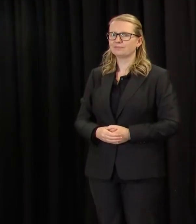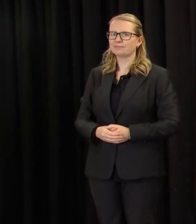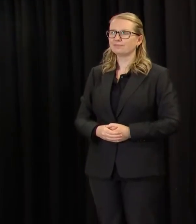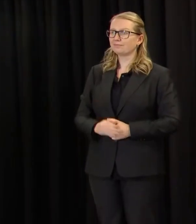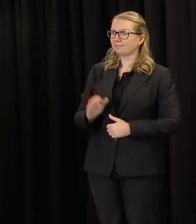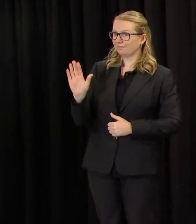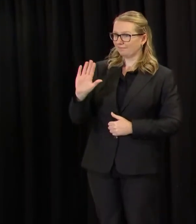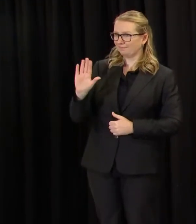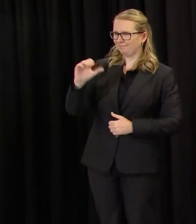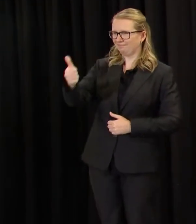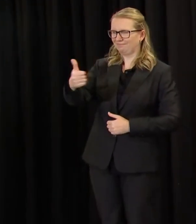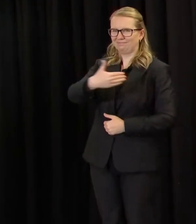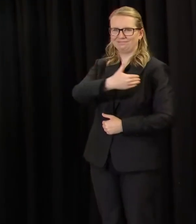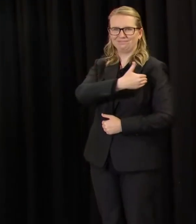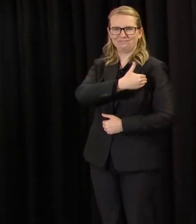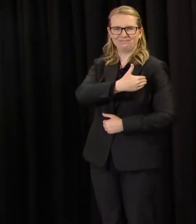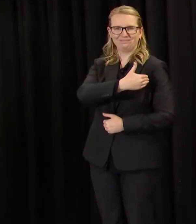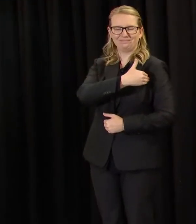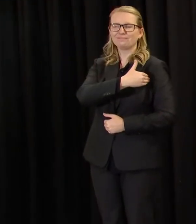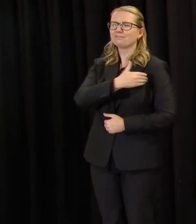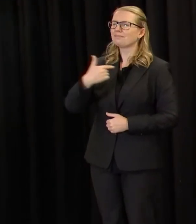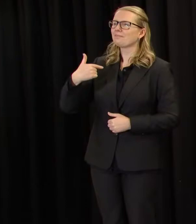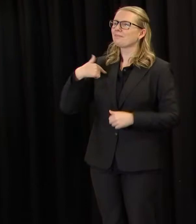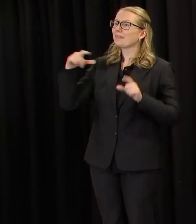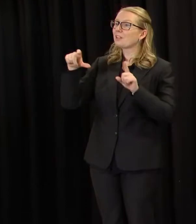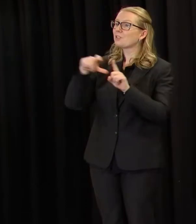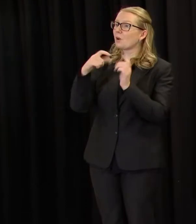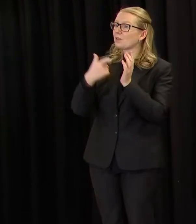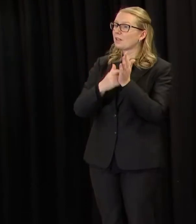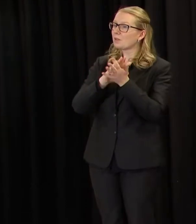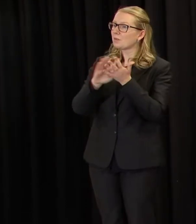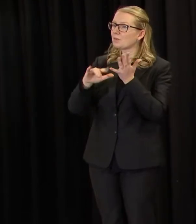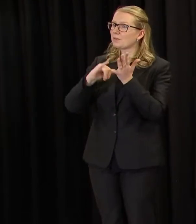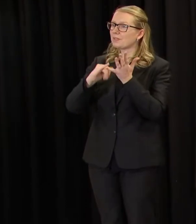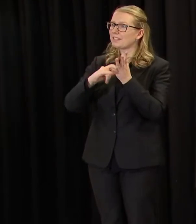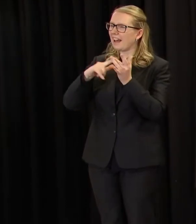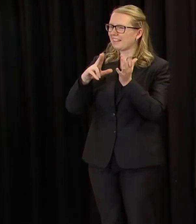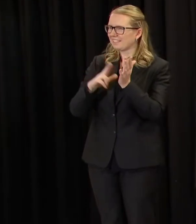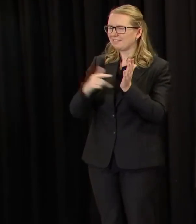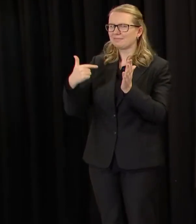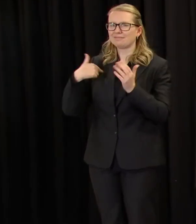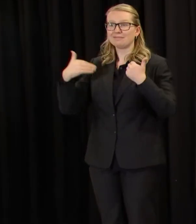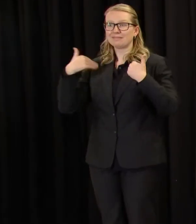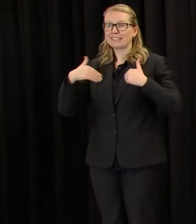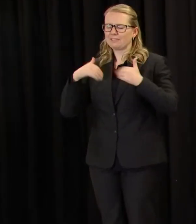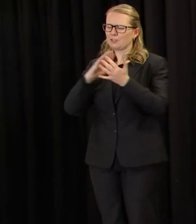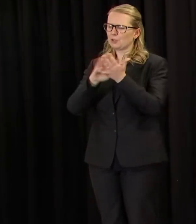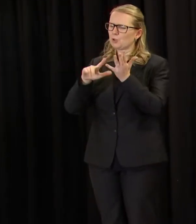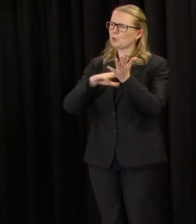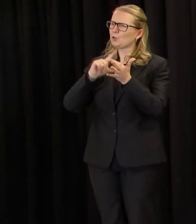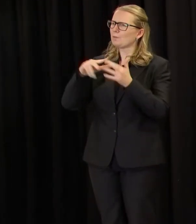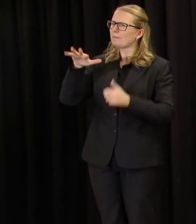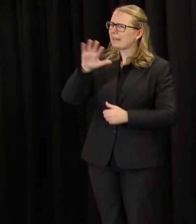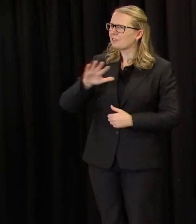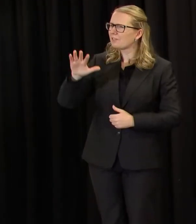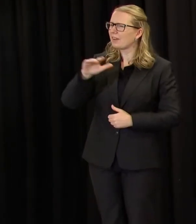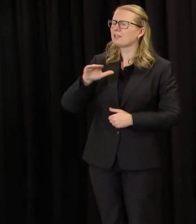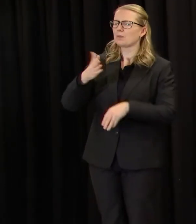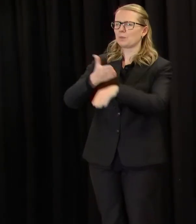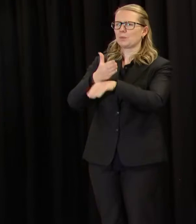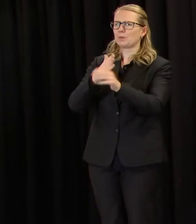Hello and good morning to everybody. My name is Dr. Amruha Hussain. I live in the City of Hume and I work in the City of Moonee